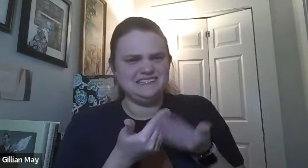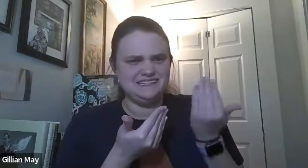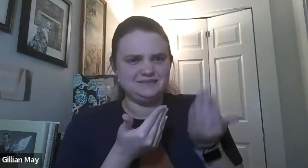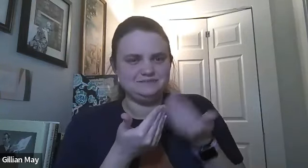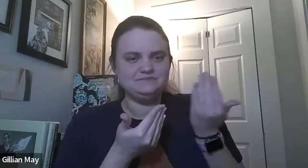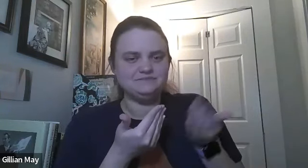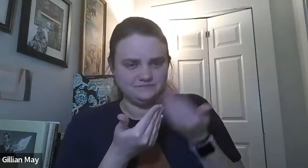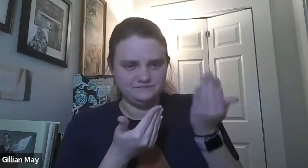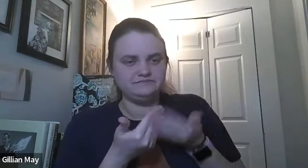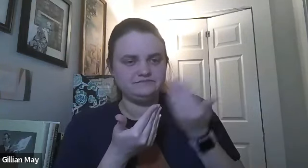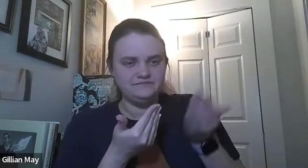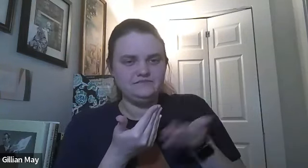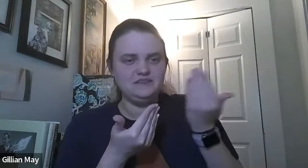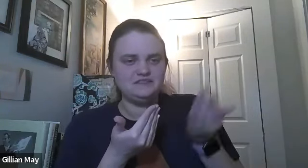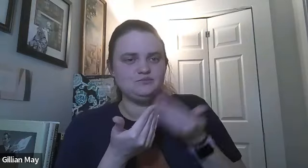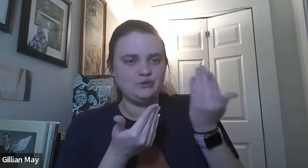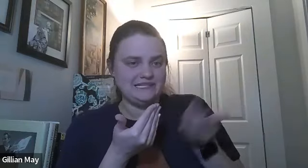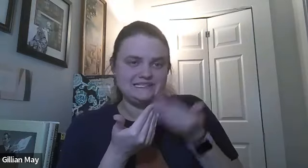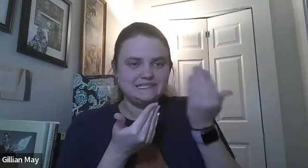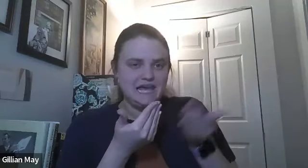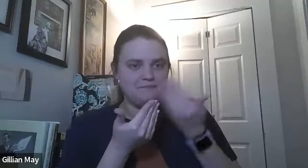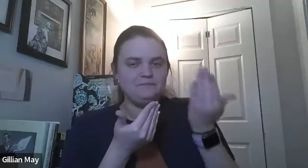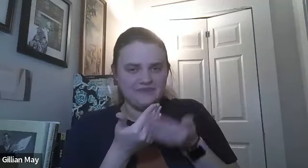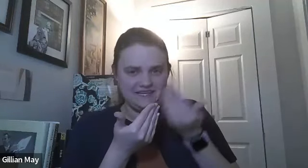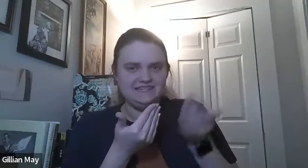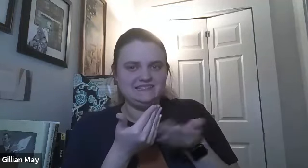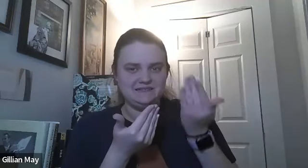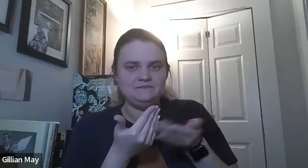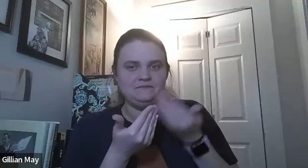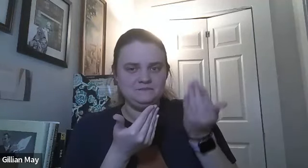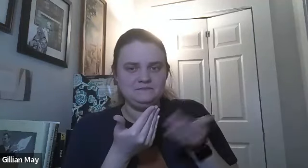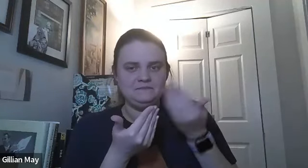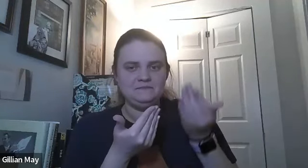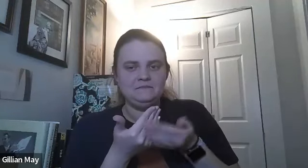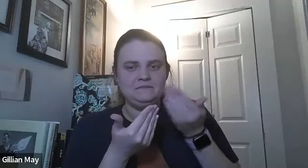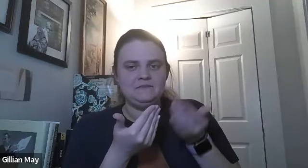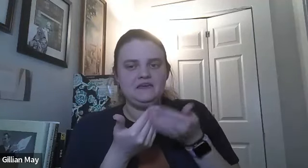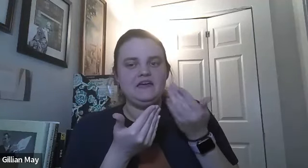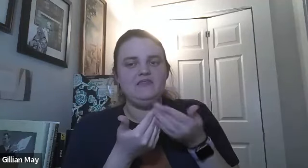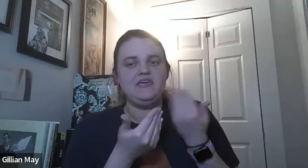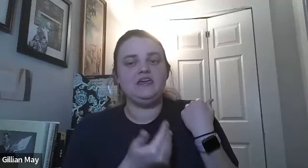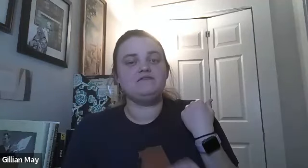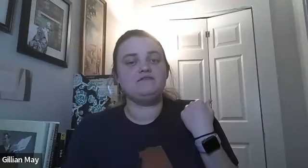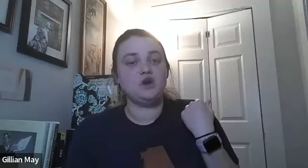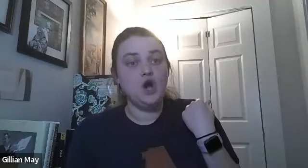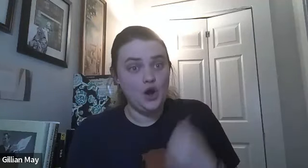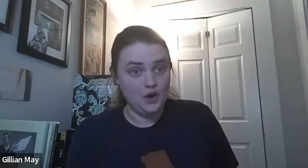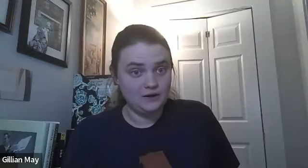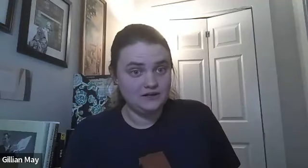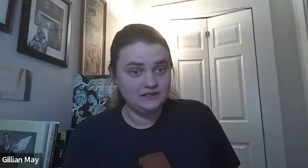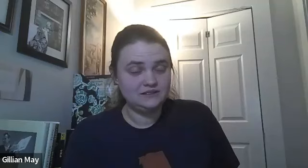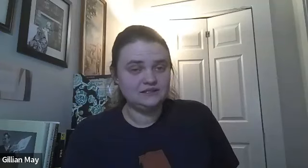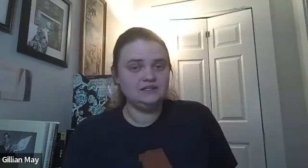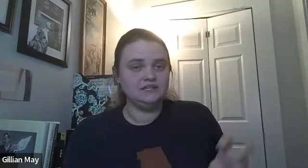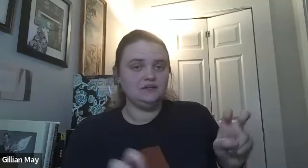easy. It's a breeze. Yeah. Easy. And then for hard, you're